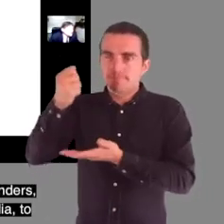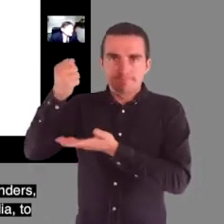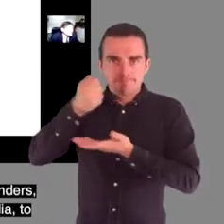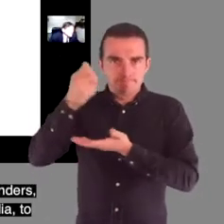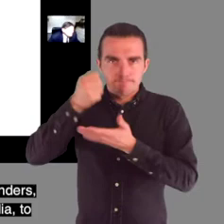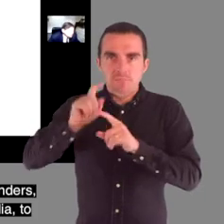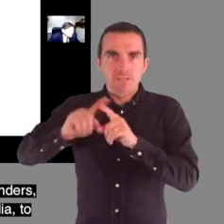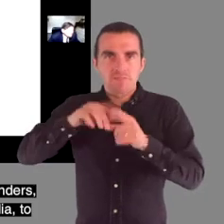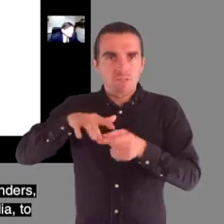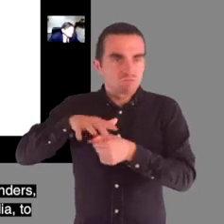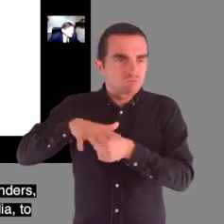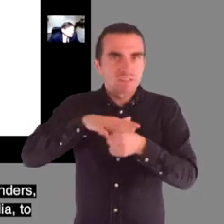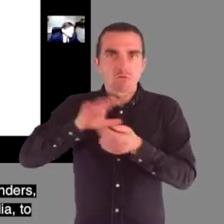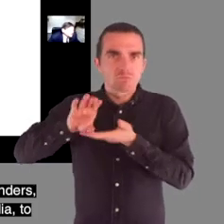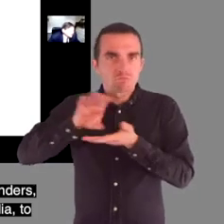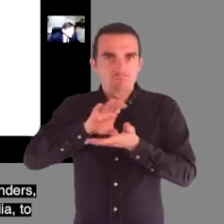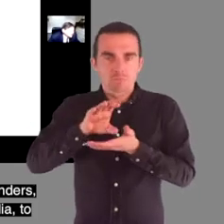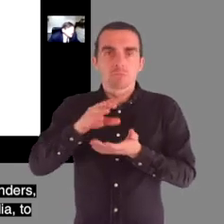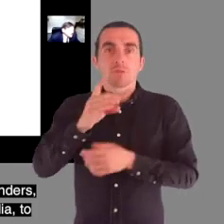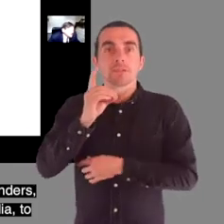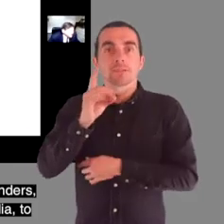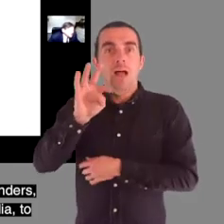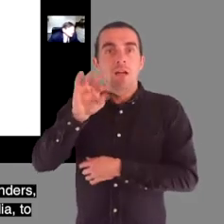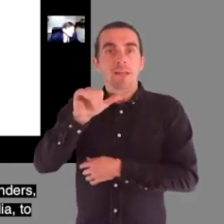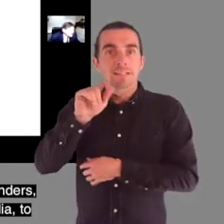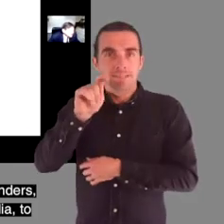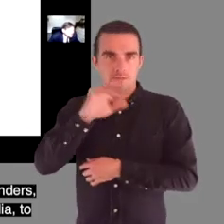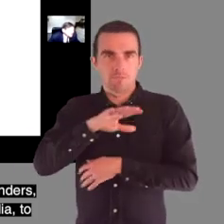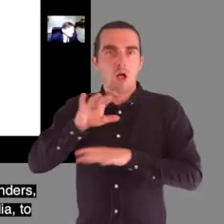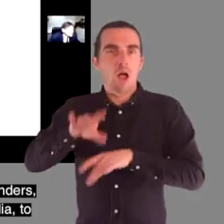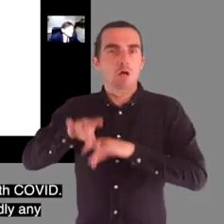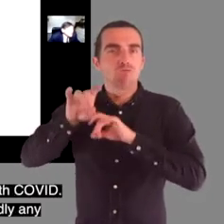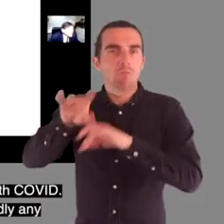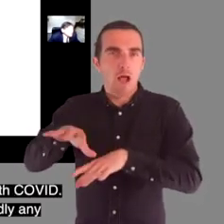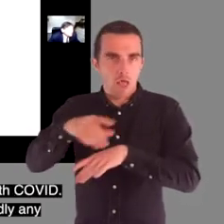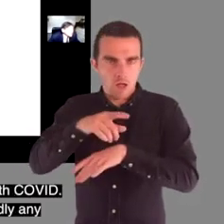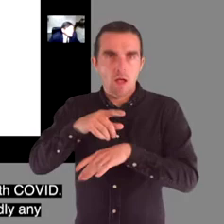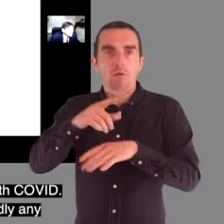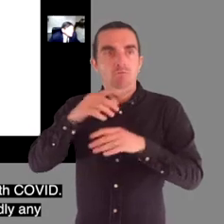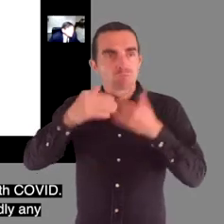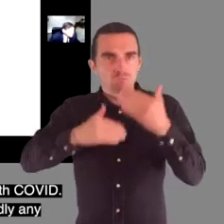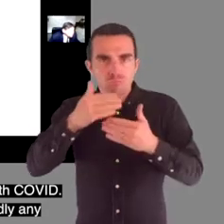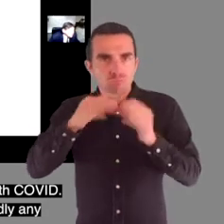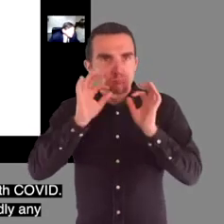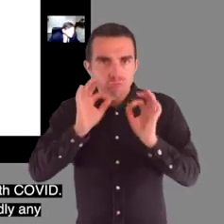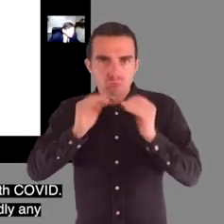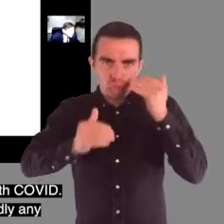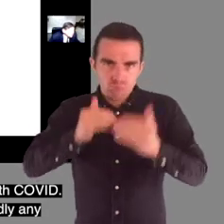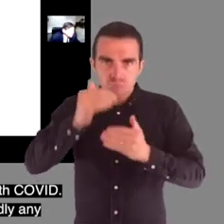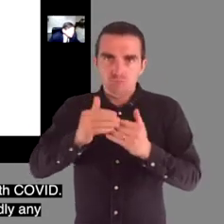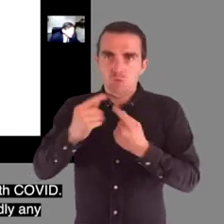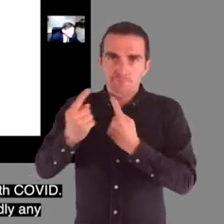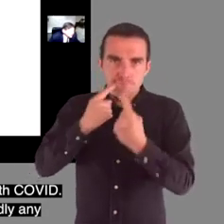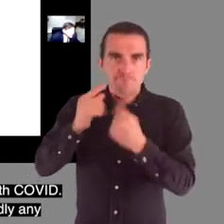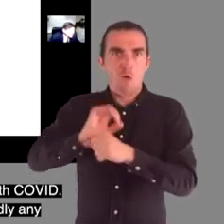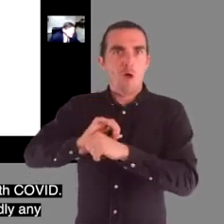funding from regional funders, particularly DFAT from Australia, to actually develop a good strategy to deal